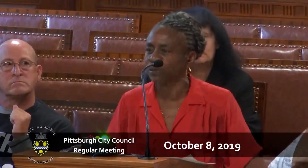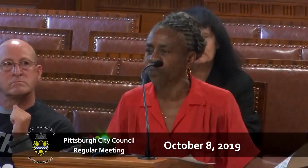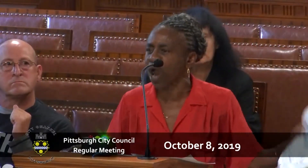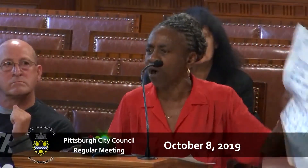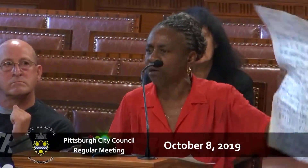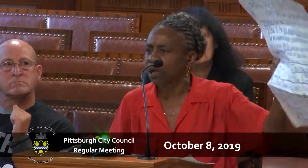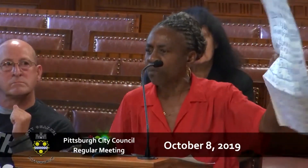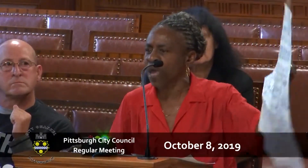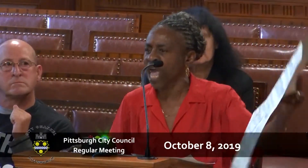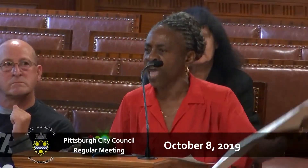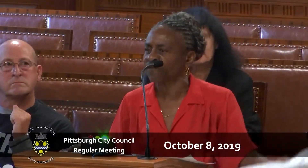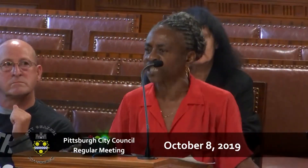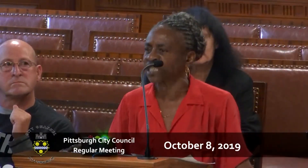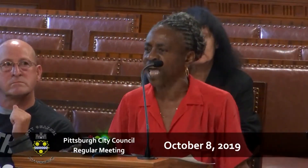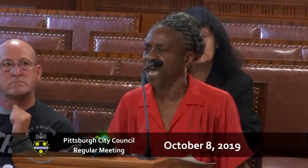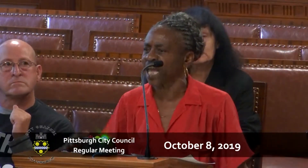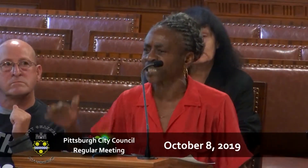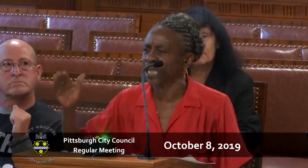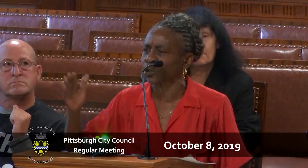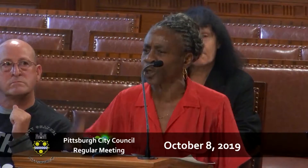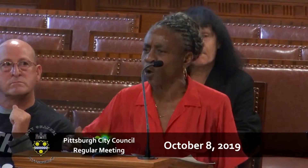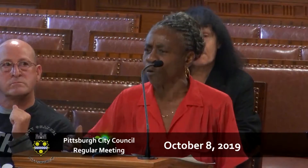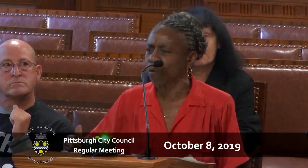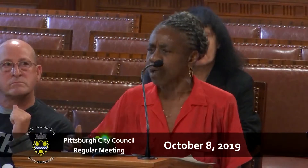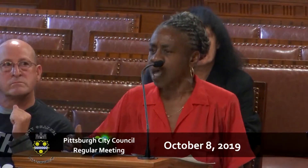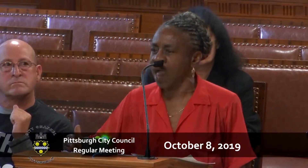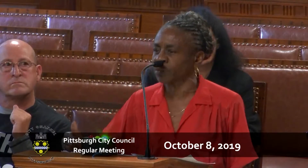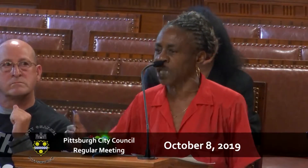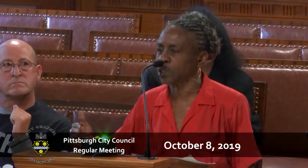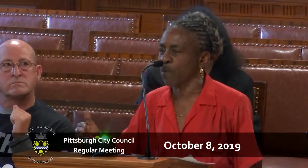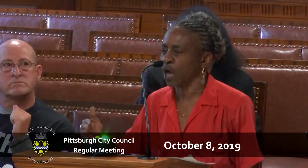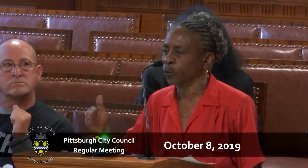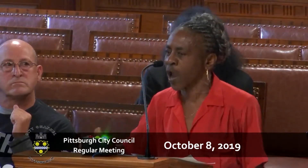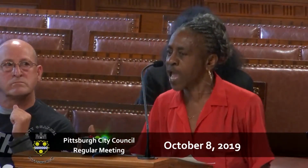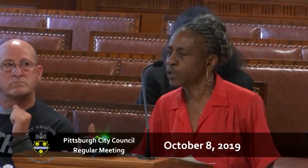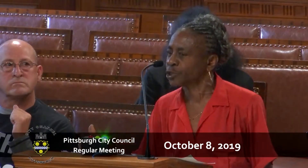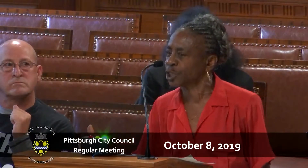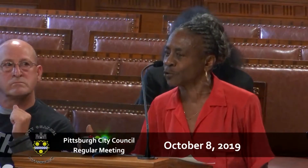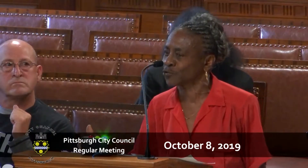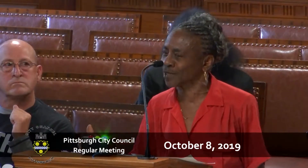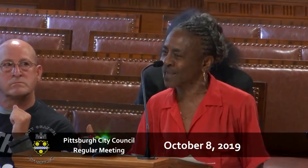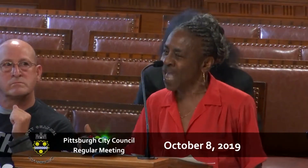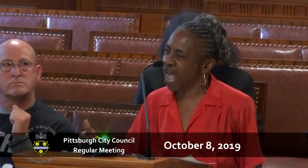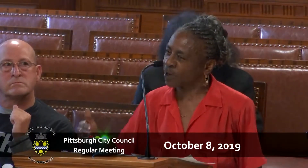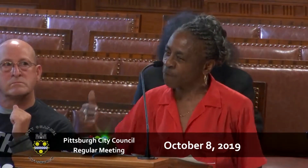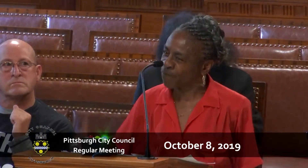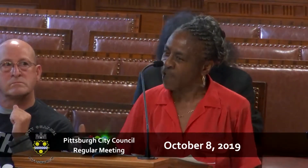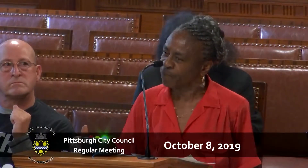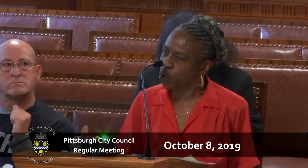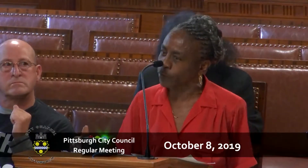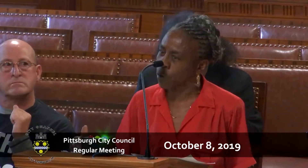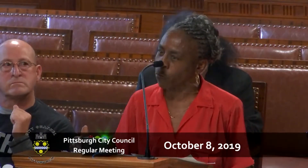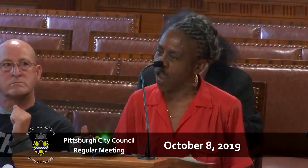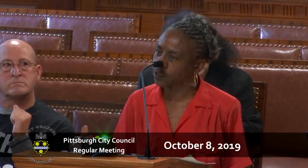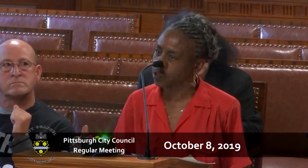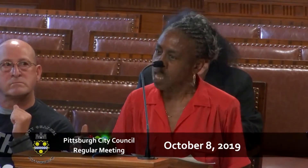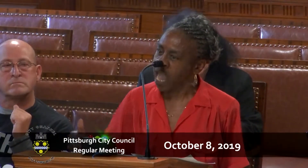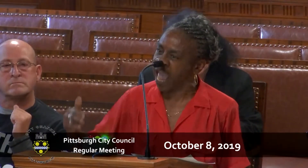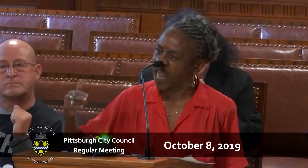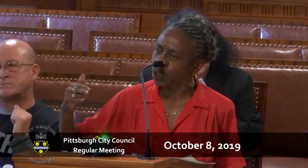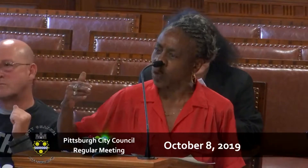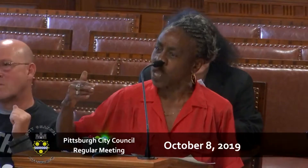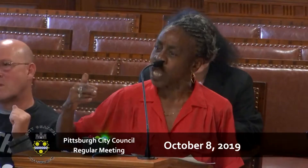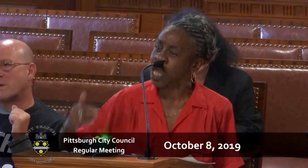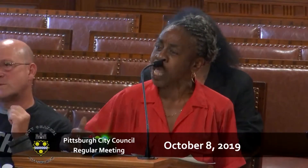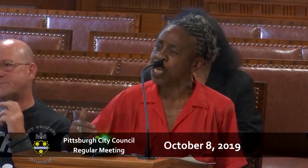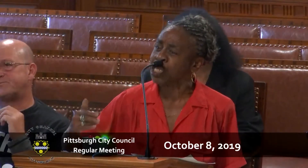asked, Miss Brown, may I have this sign? I said, no, I'm teaching my grandchildren how to fight for their rights